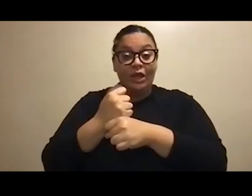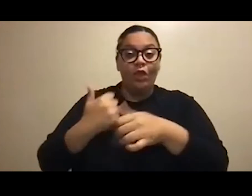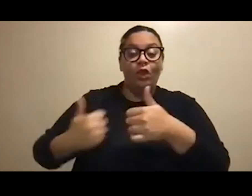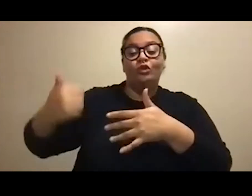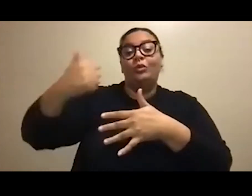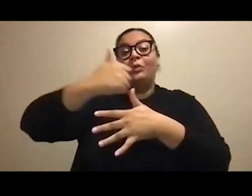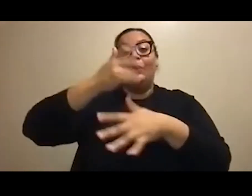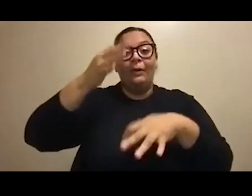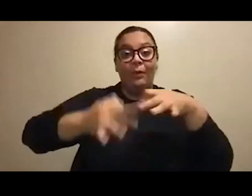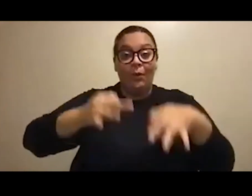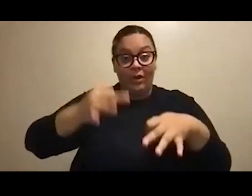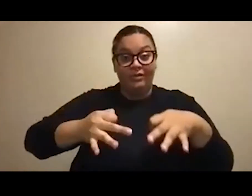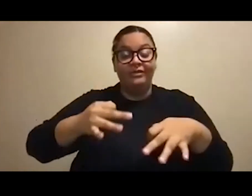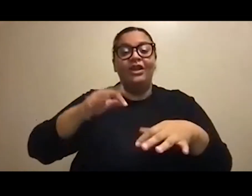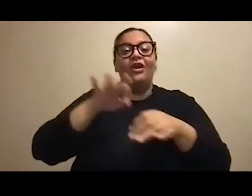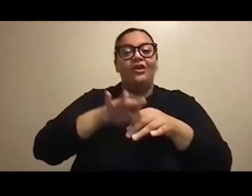vote of 5-4,